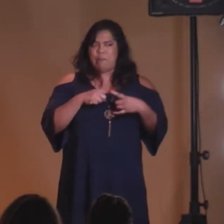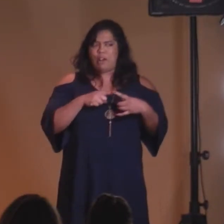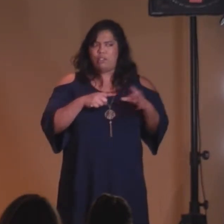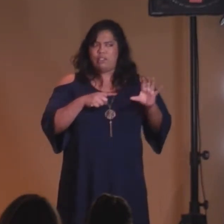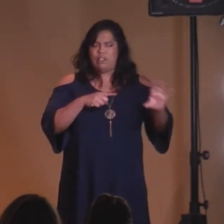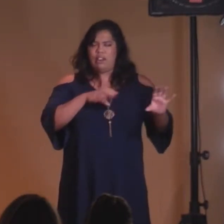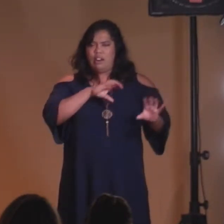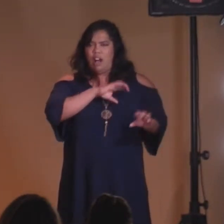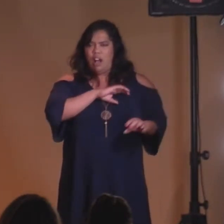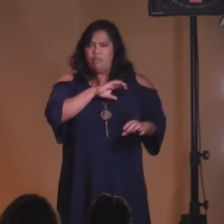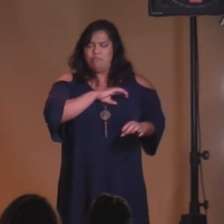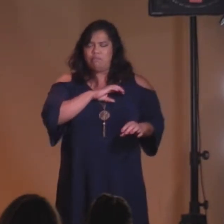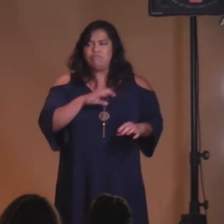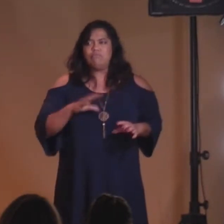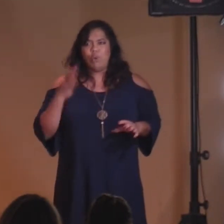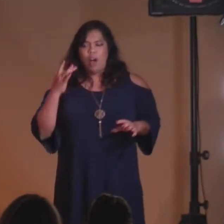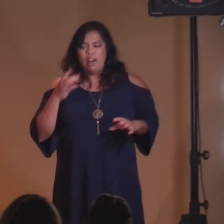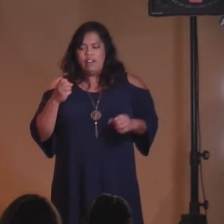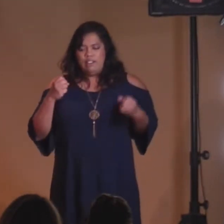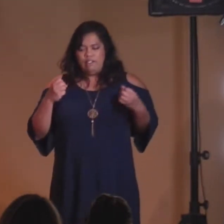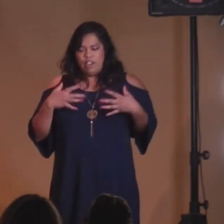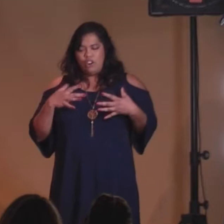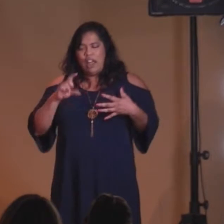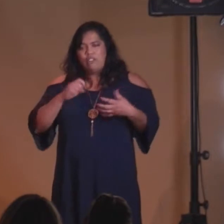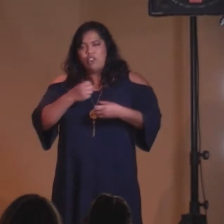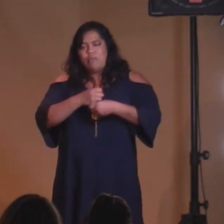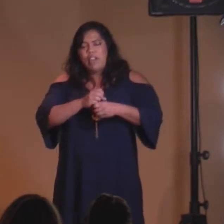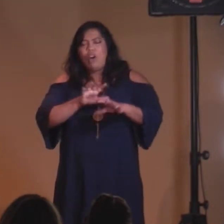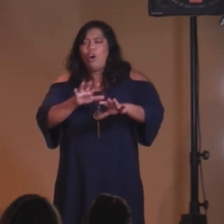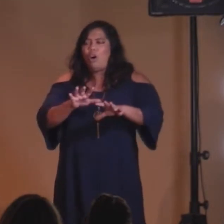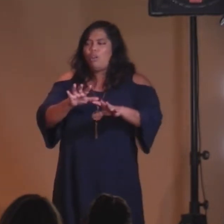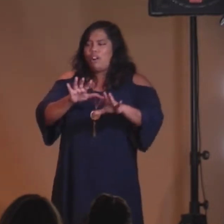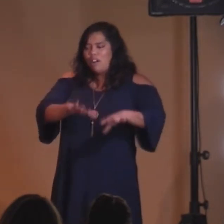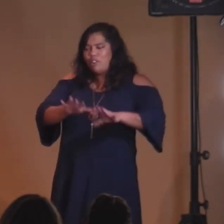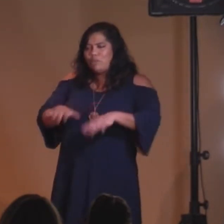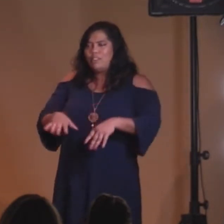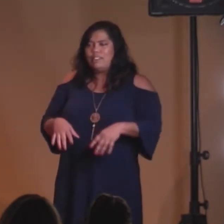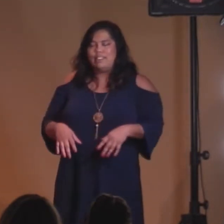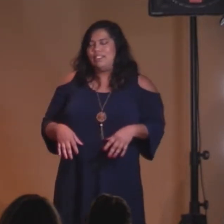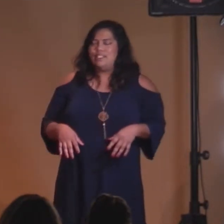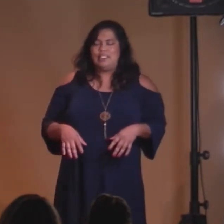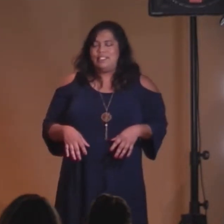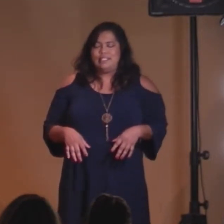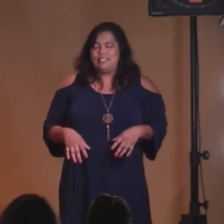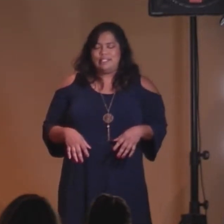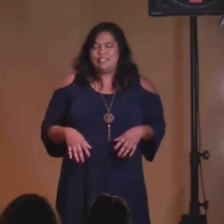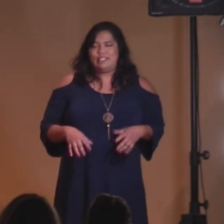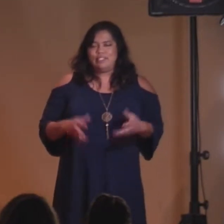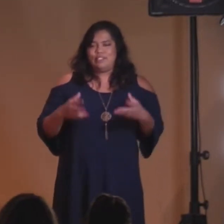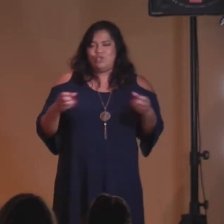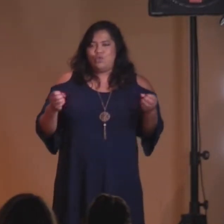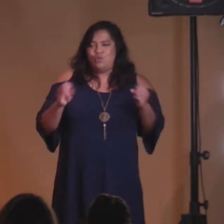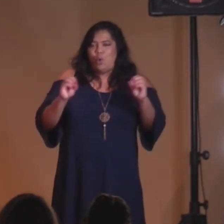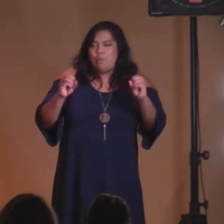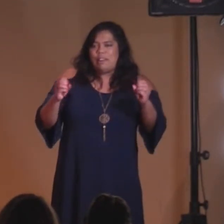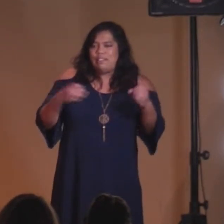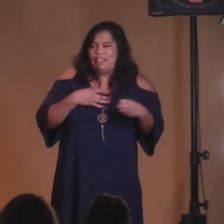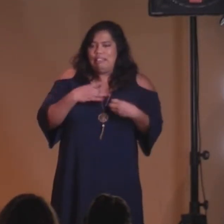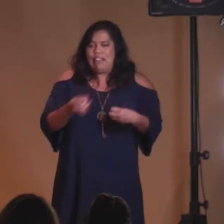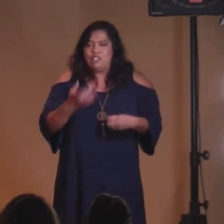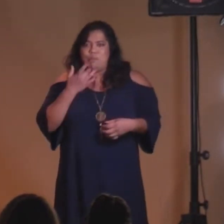Because I got to make fear comfortable, because no one likes fear when it's like, ah! So we take it in small doses so it's bearable.